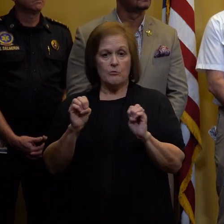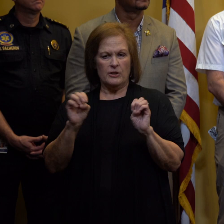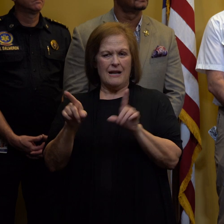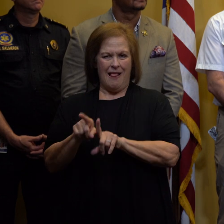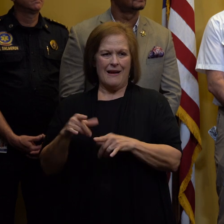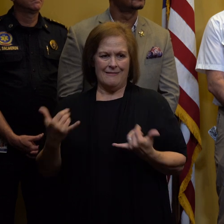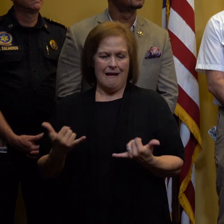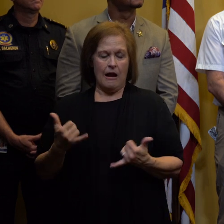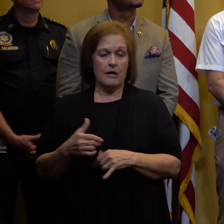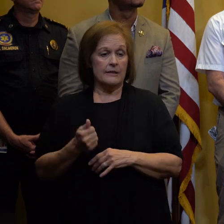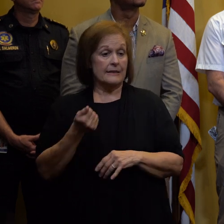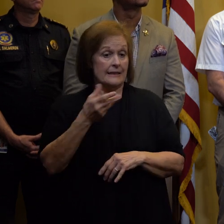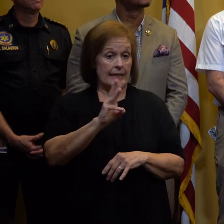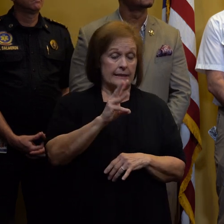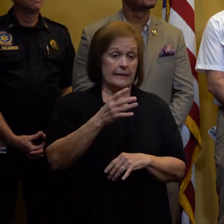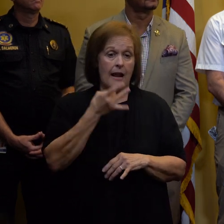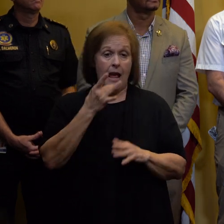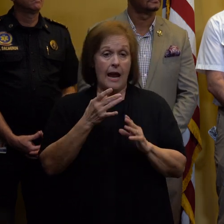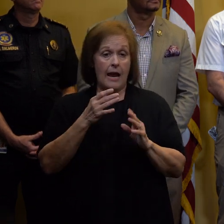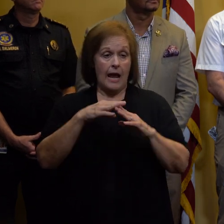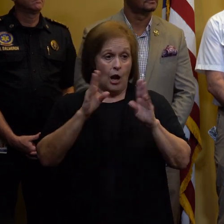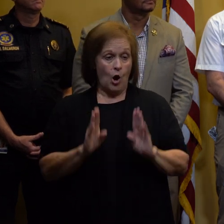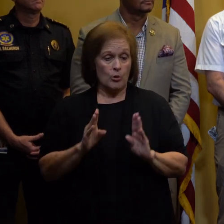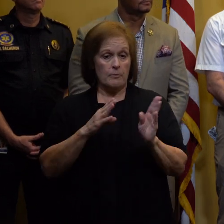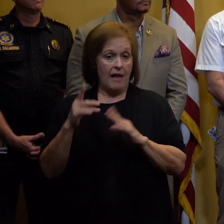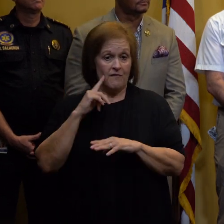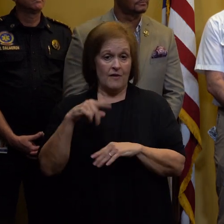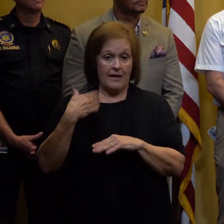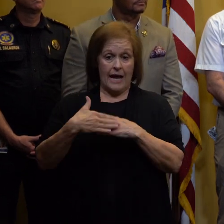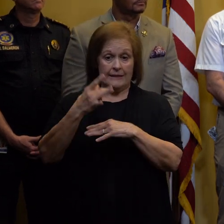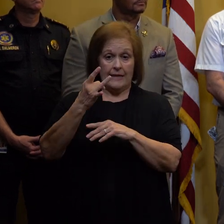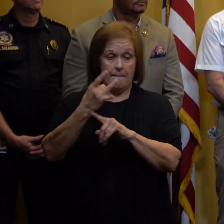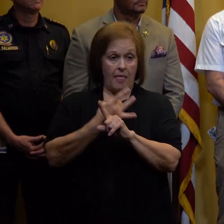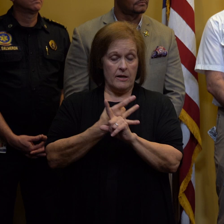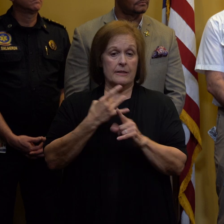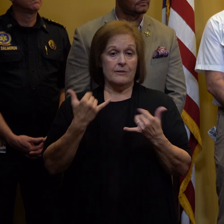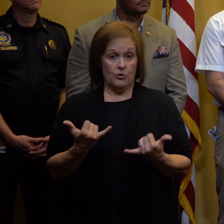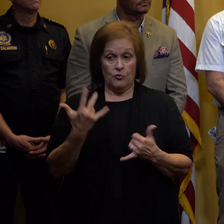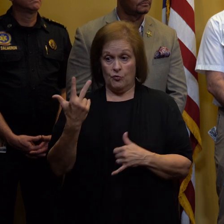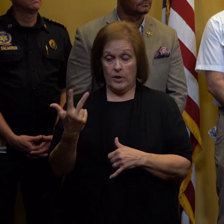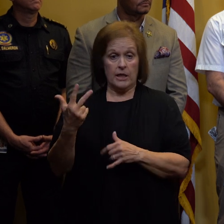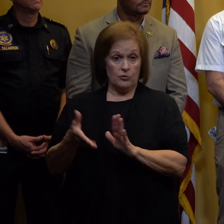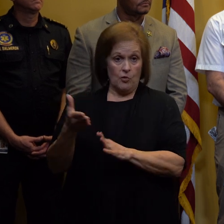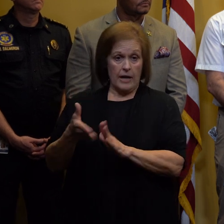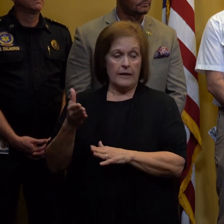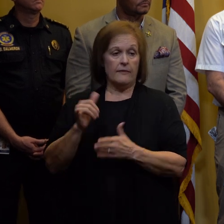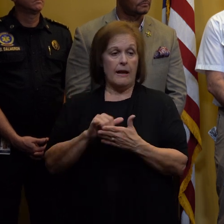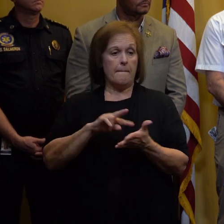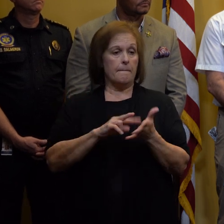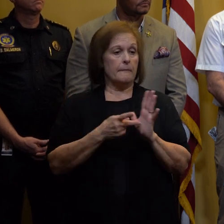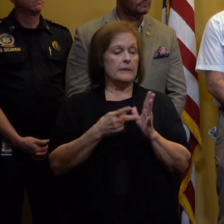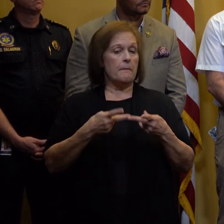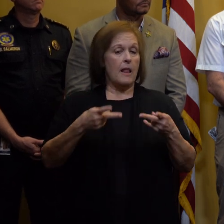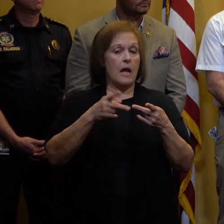these. 16 lighthouses are planned for the next 8 months. 3 are operating right now. That includes a